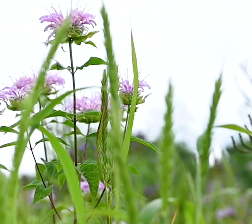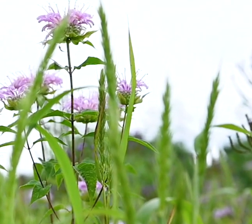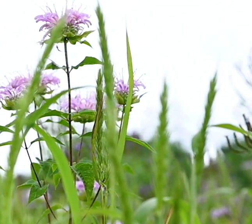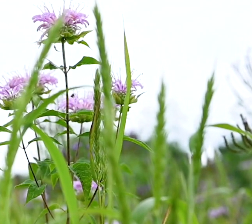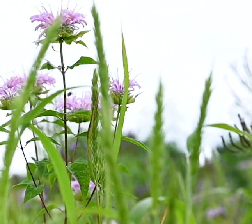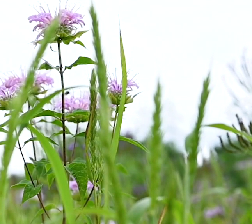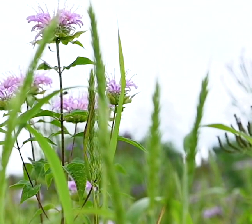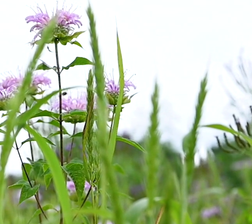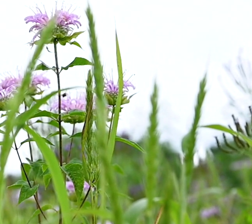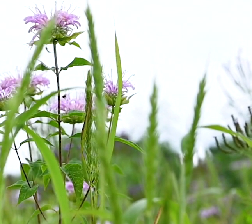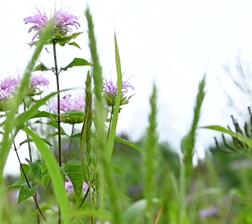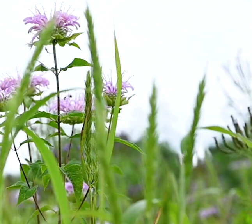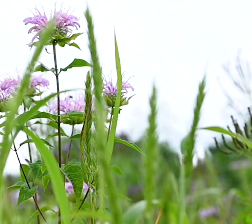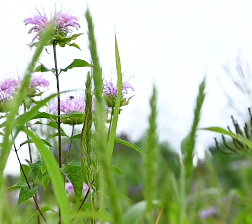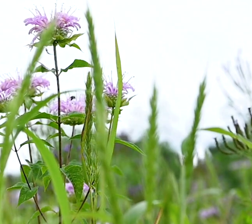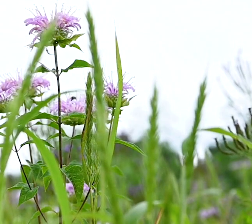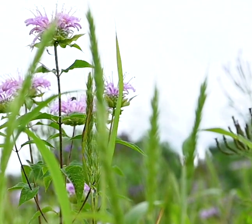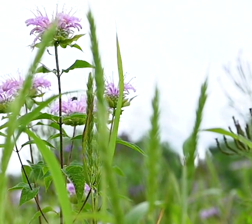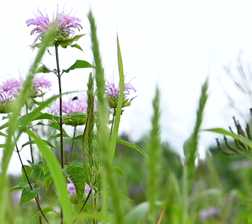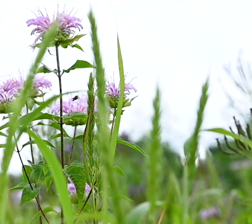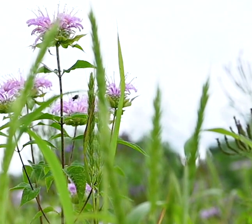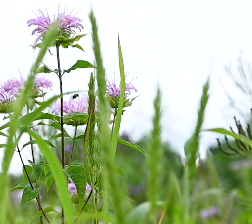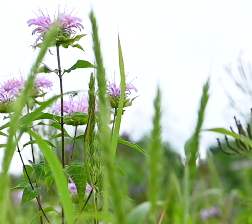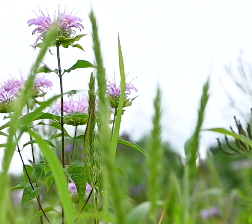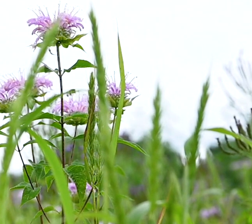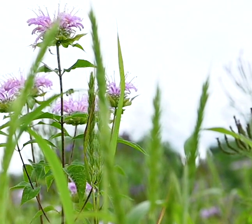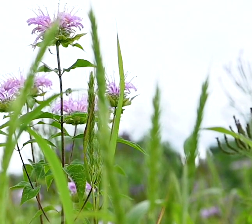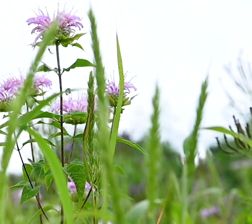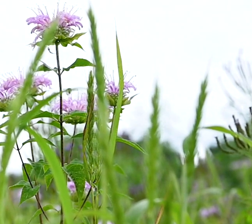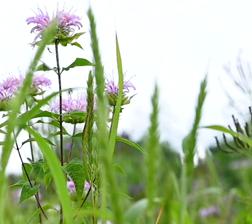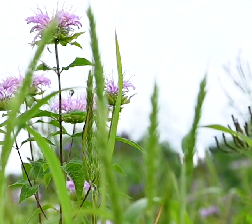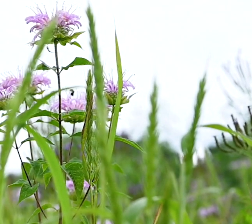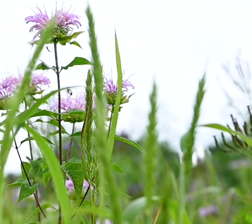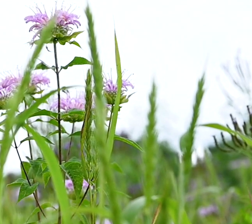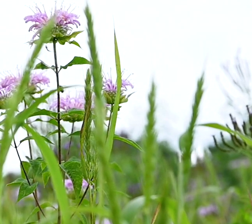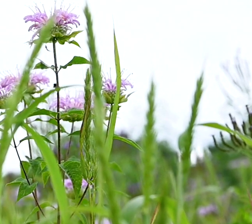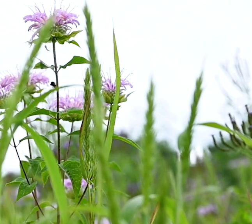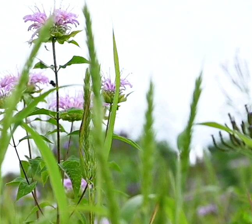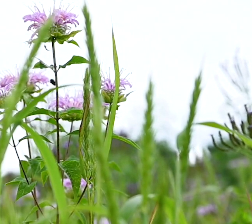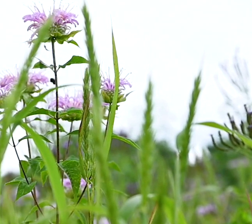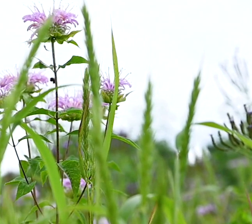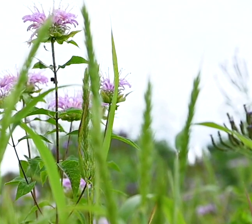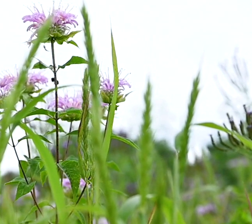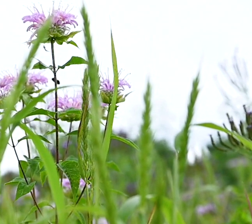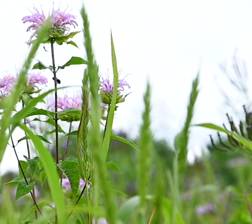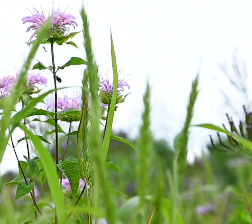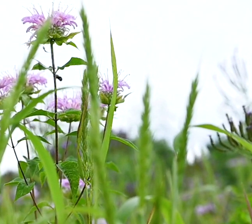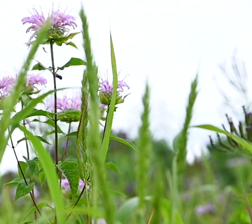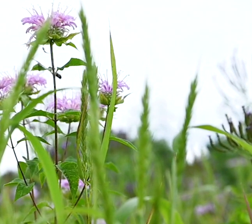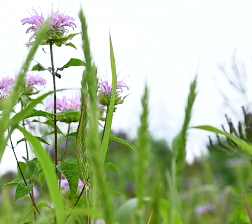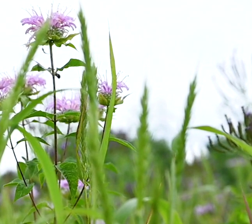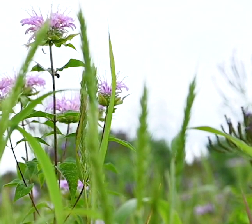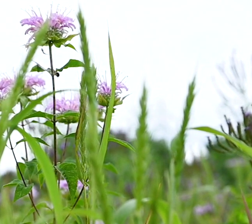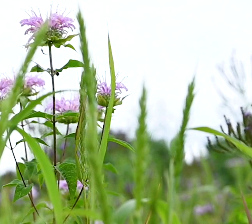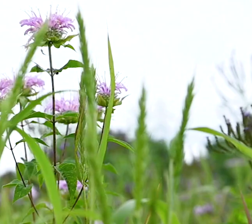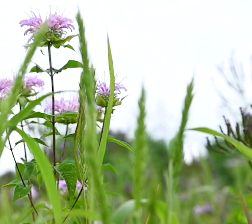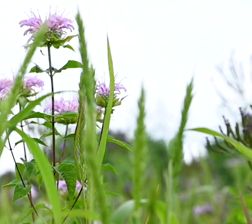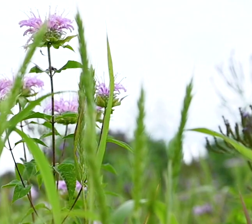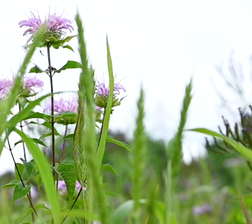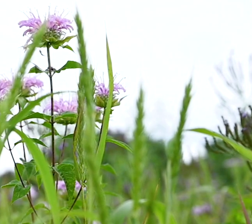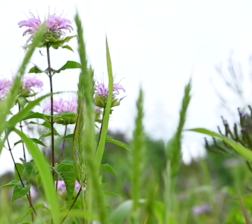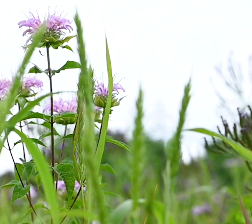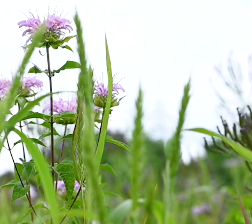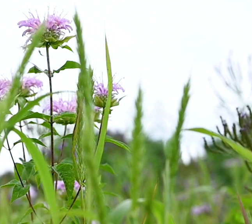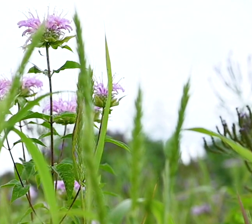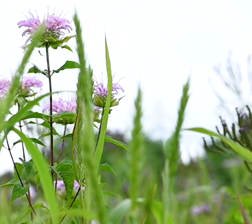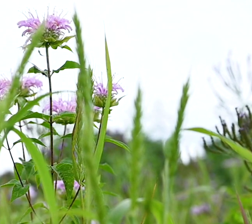with than our Columbia Association, which, as you will hear, has done some amazing work on these